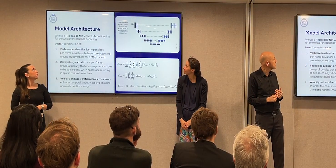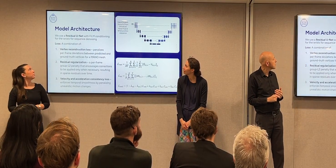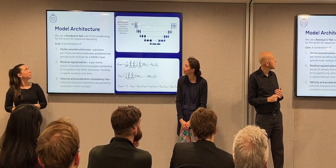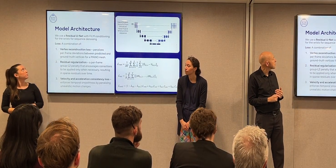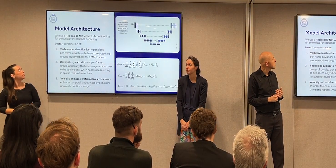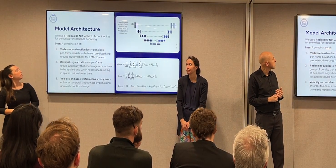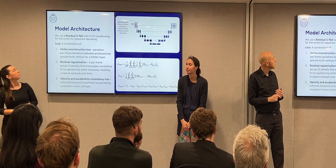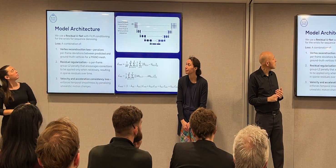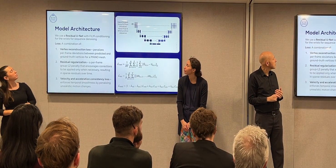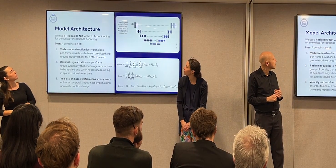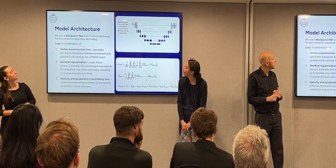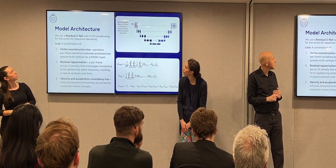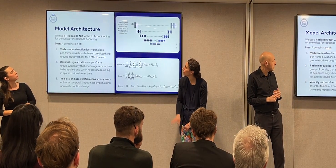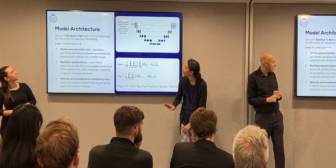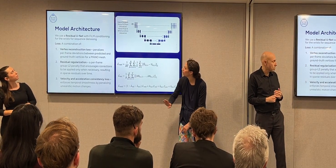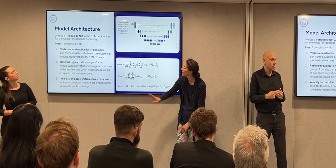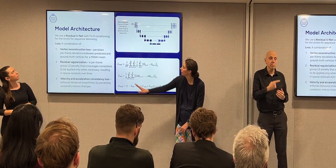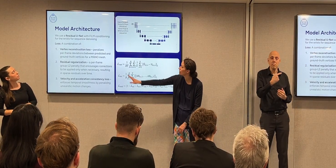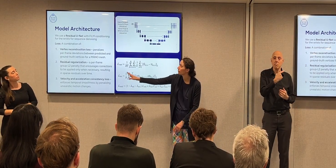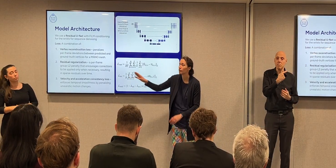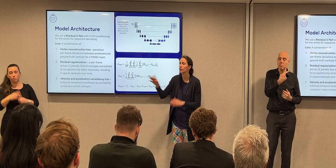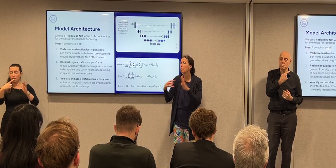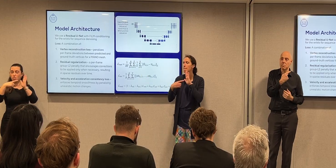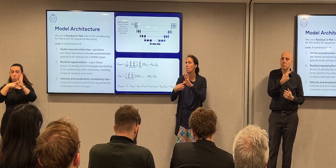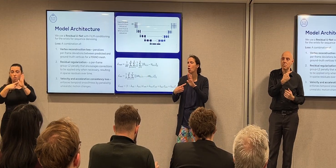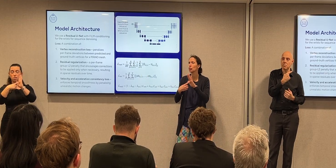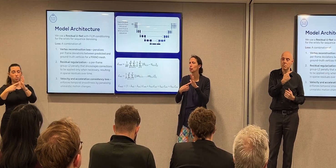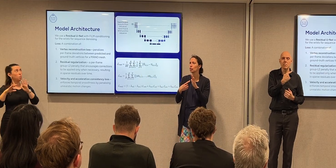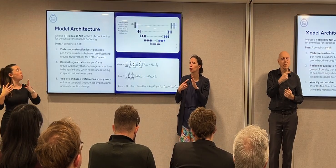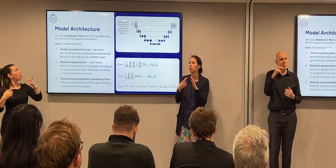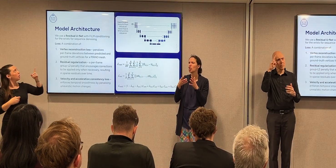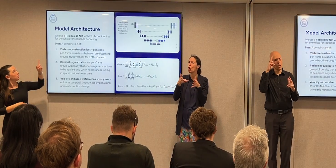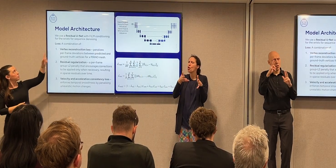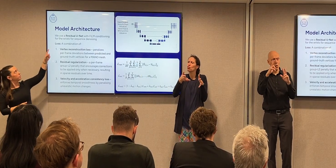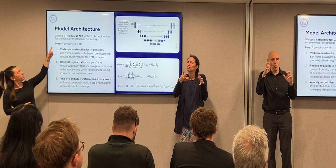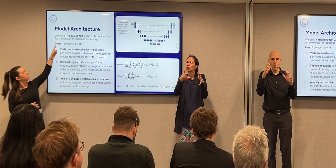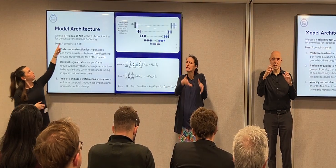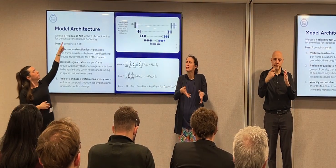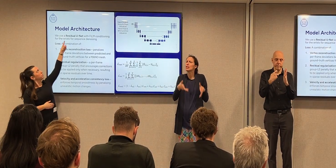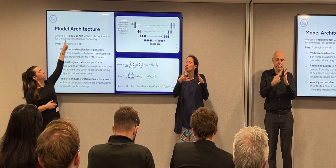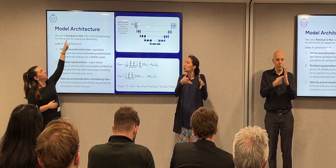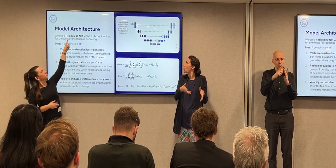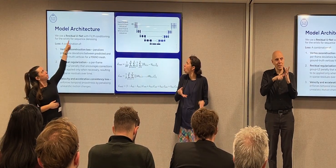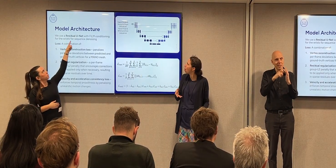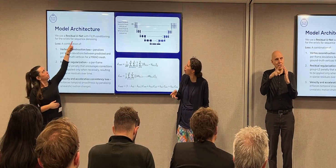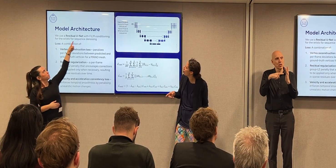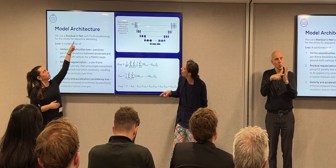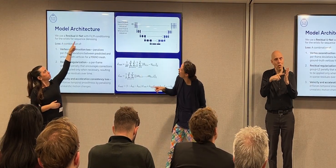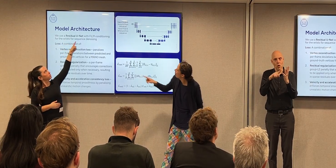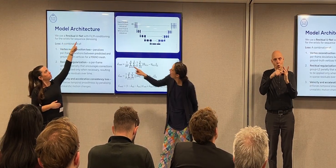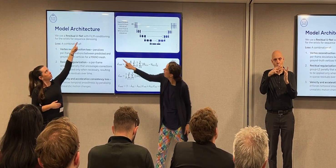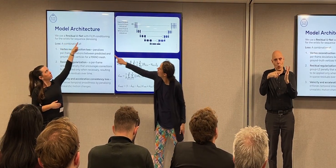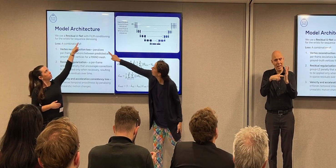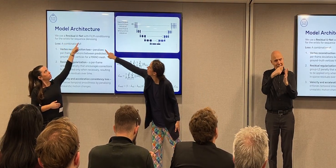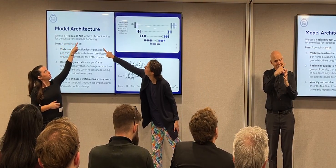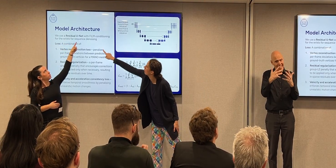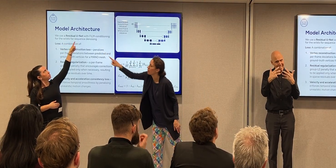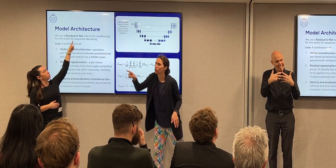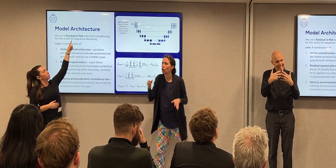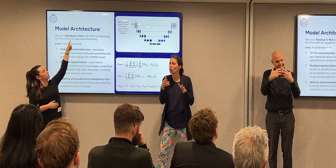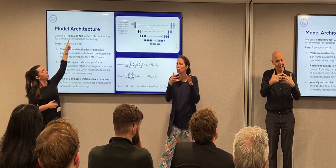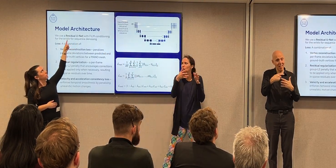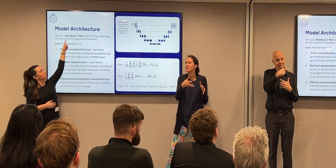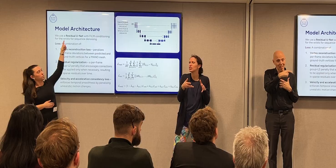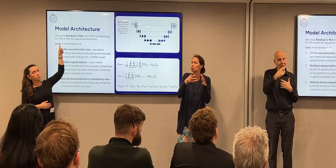Right. And the model we use for this is residual UNet, and this is quite a technical slide. I think